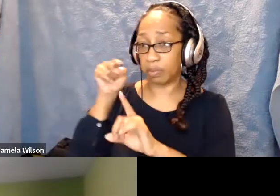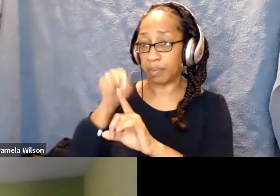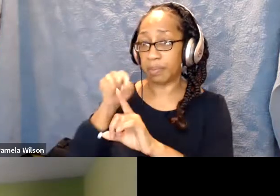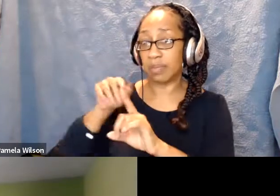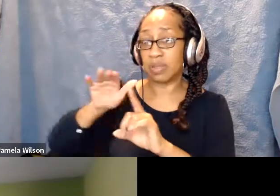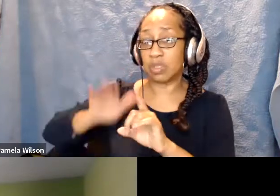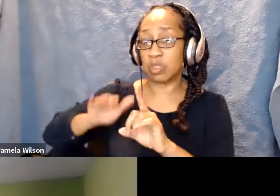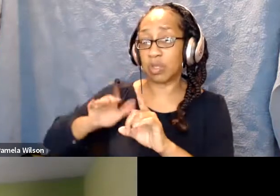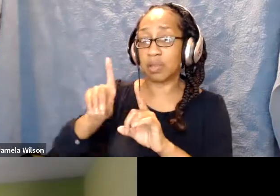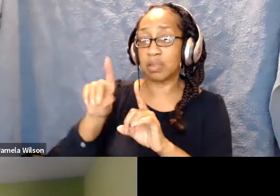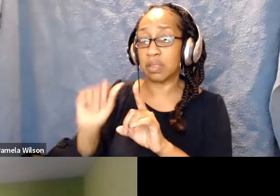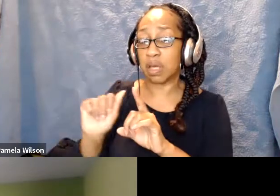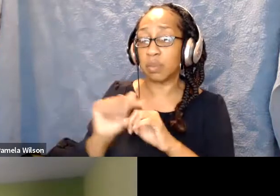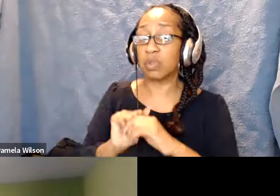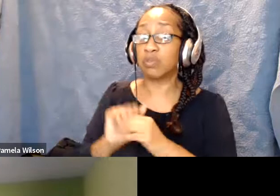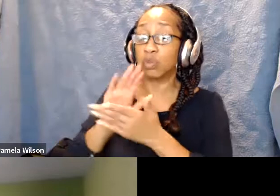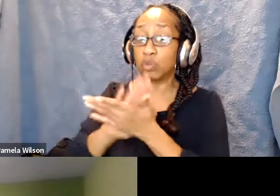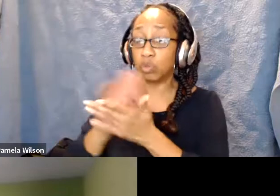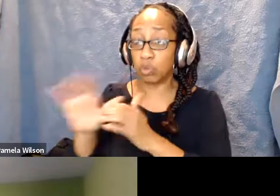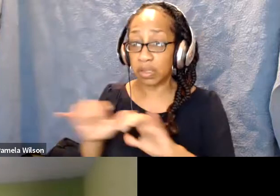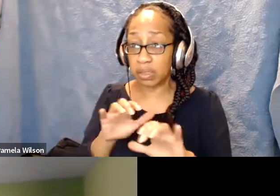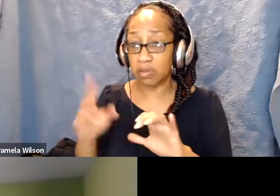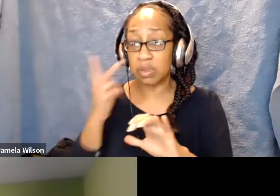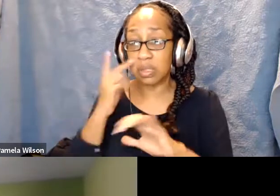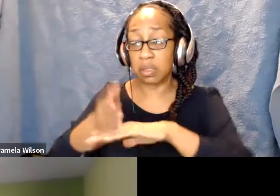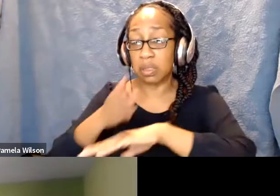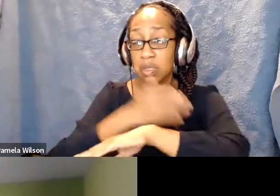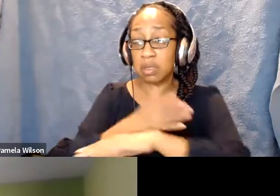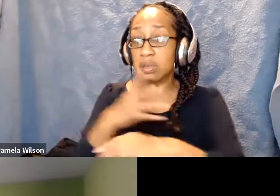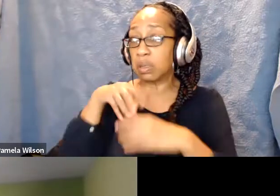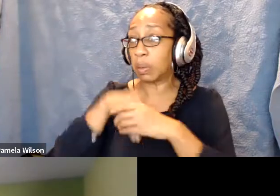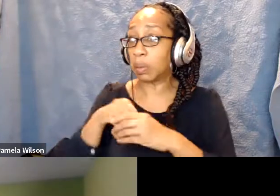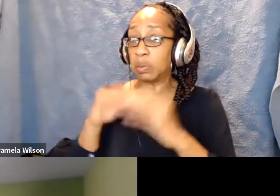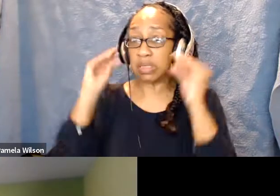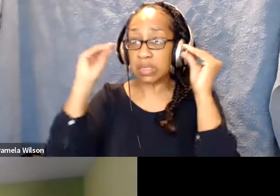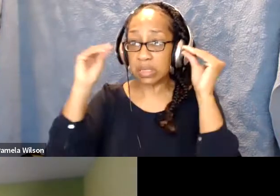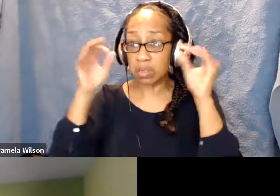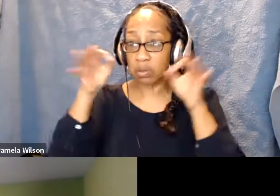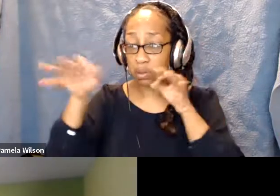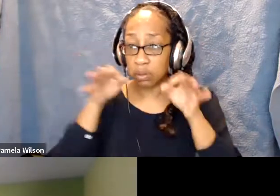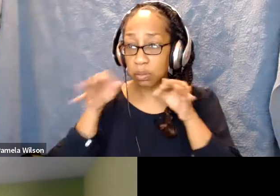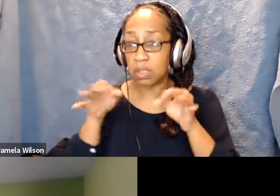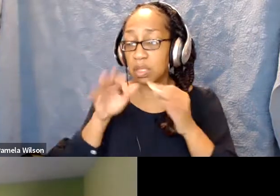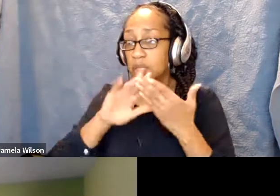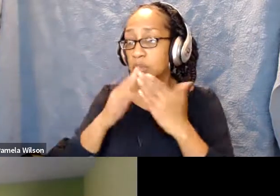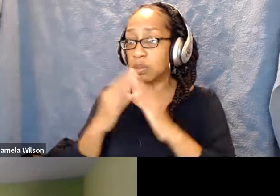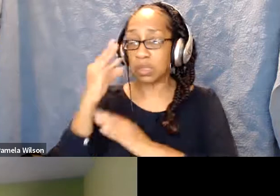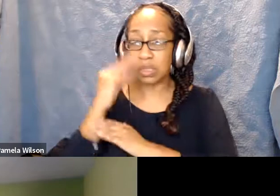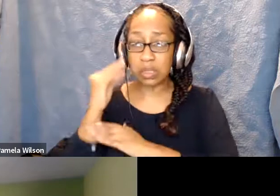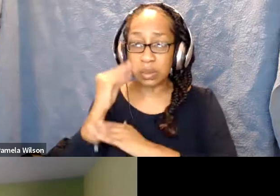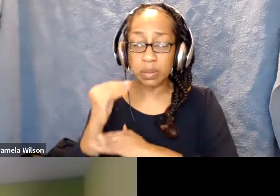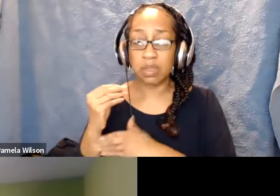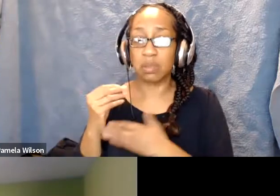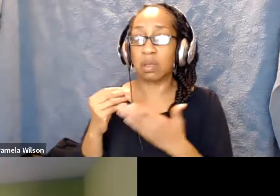across school and post-school activities. That can include instruction-related services, community experiences, development